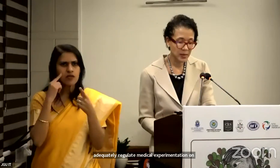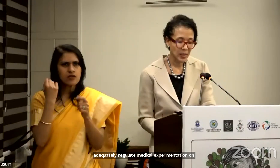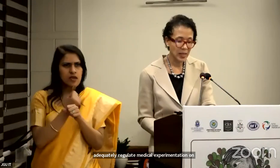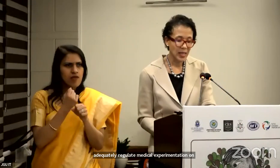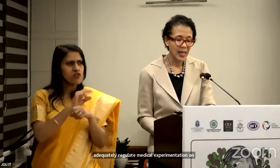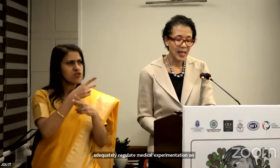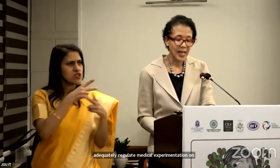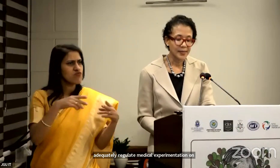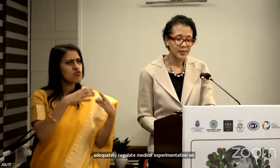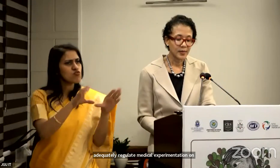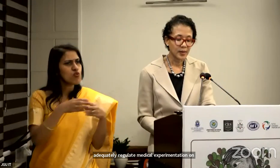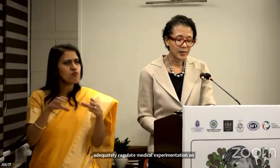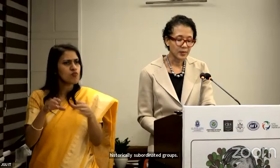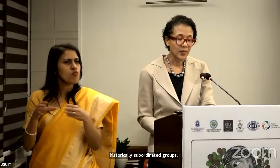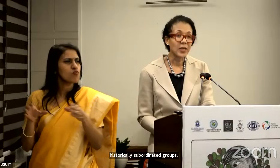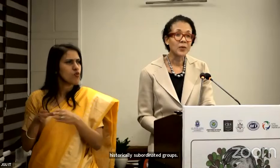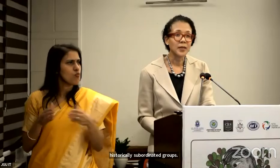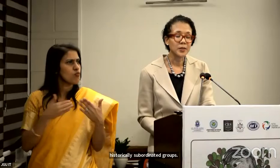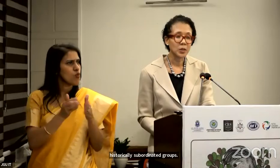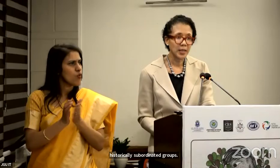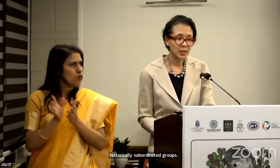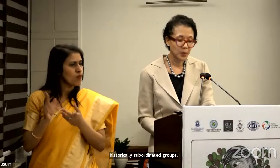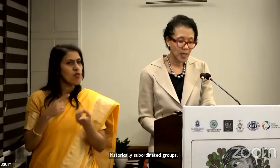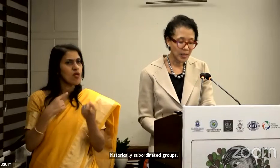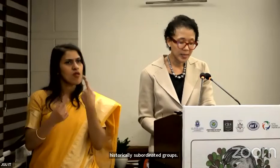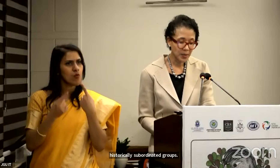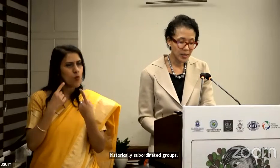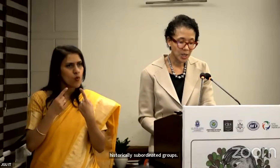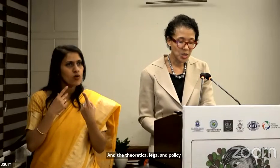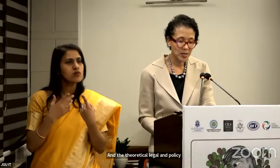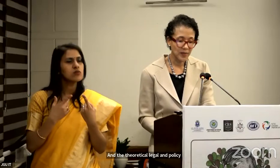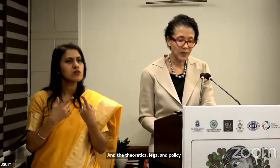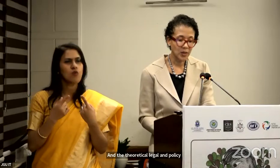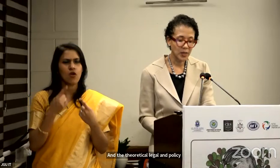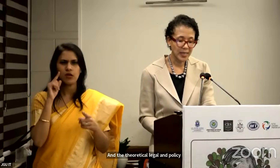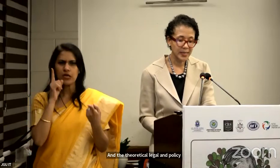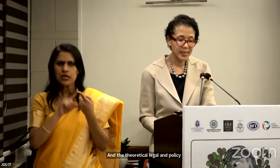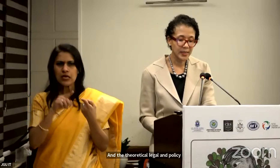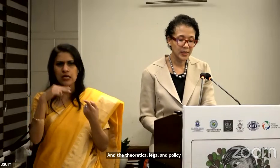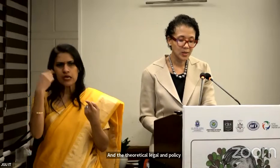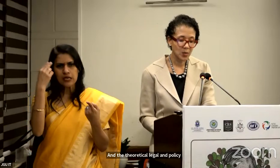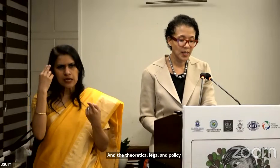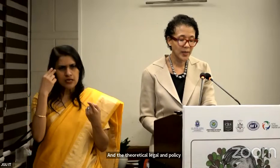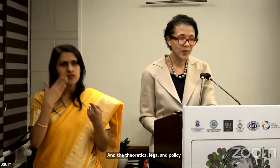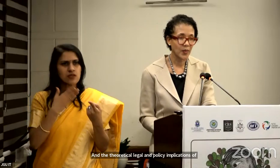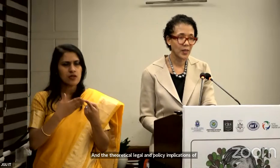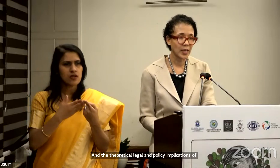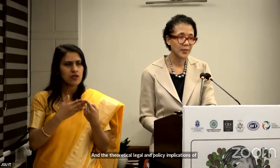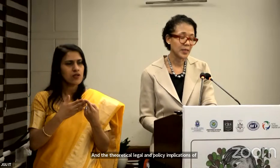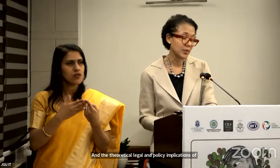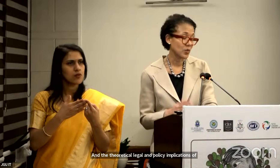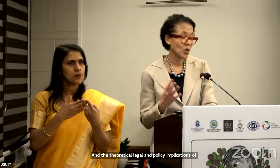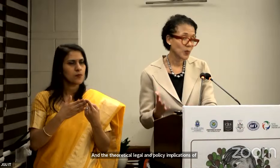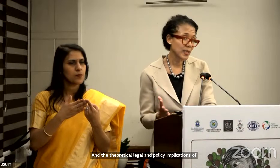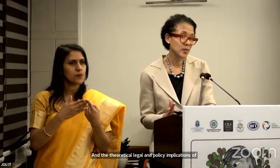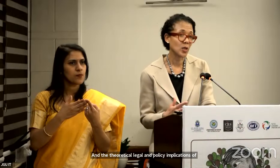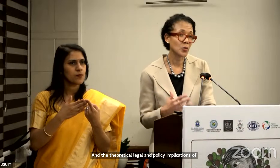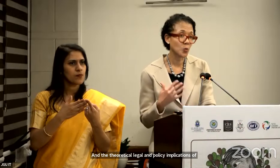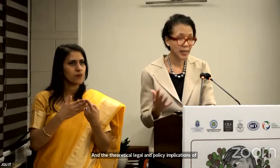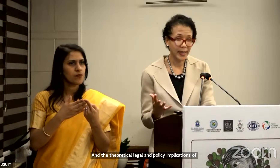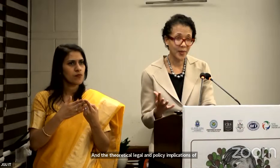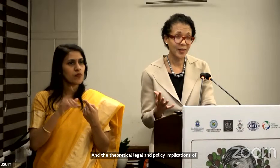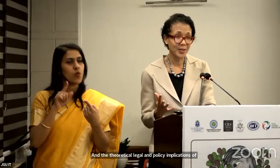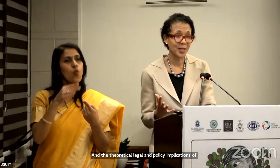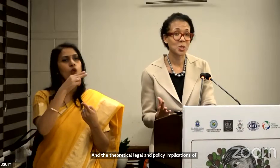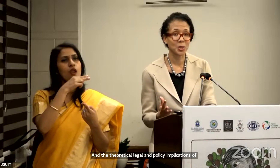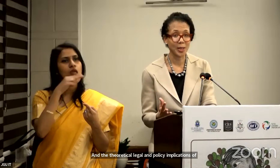groups and the theoretical, legal, and policy implications of coloniality in global health. Her piece is called